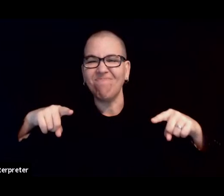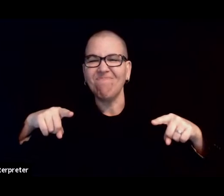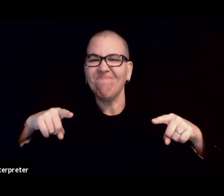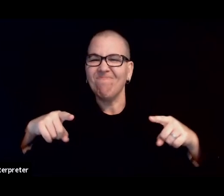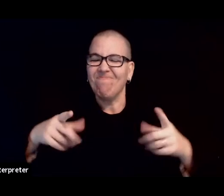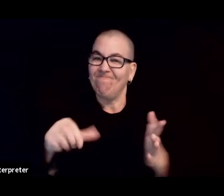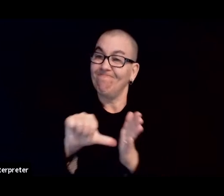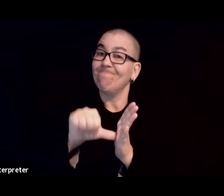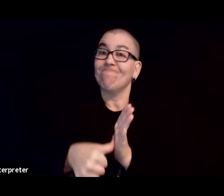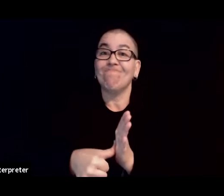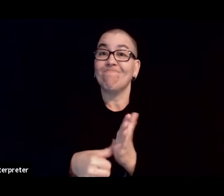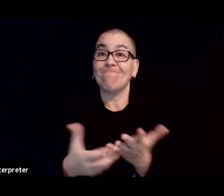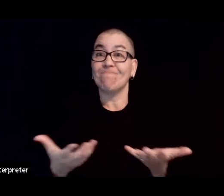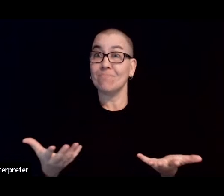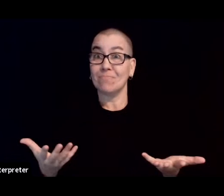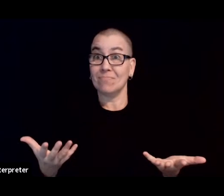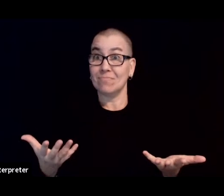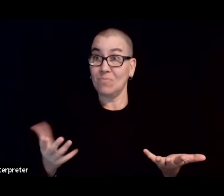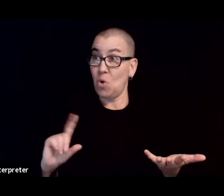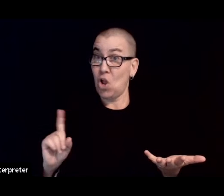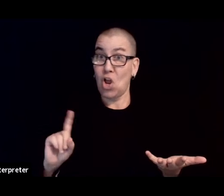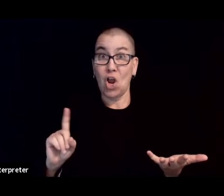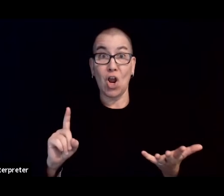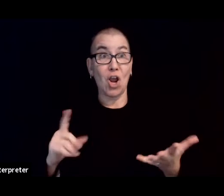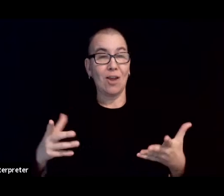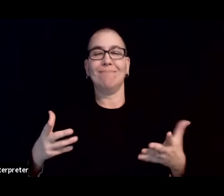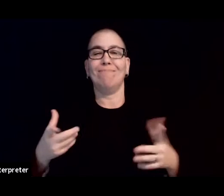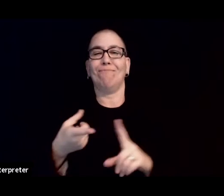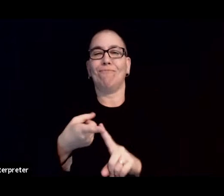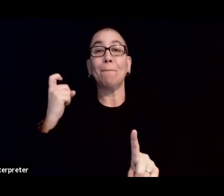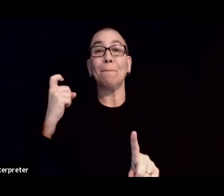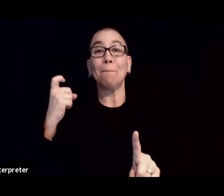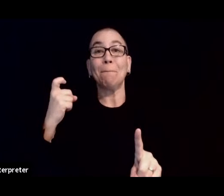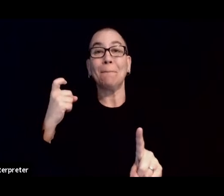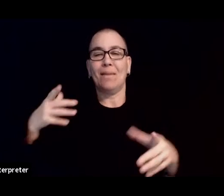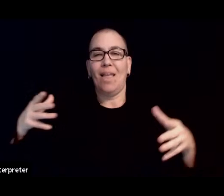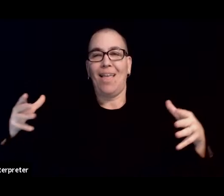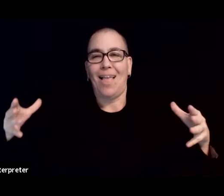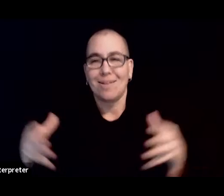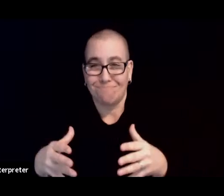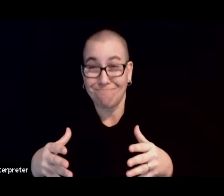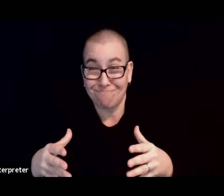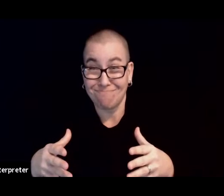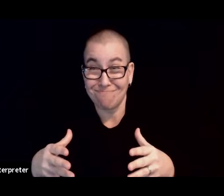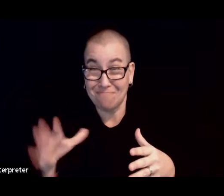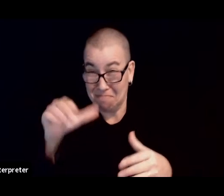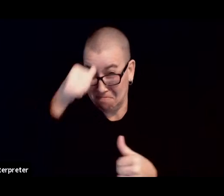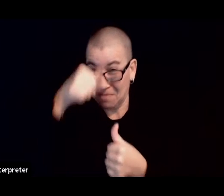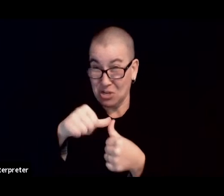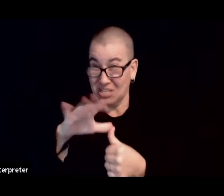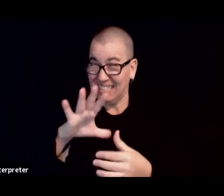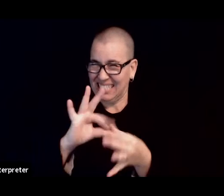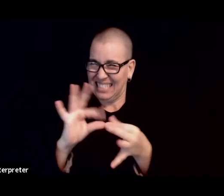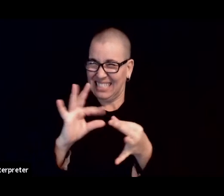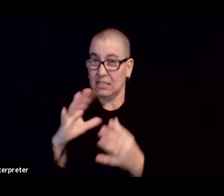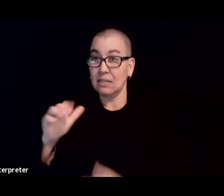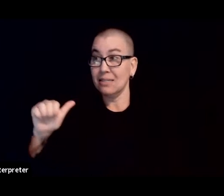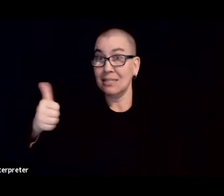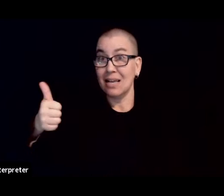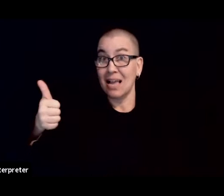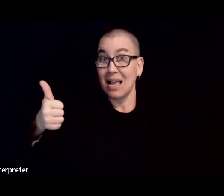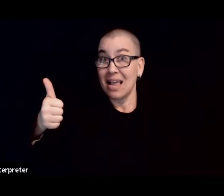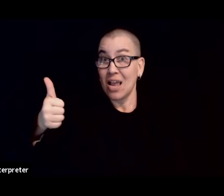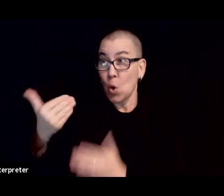rate, the high risk threshold considered to be at 10 new cases per 100,000 persons a day. And